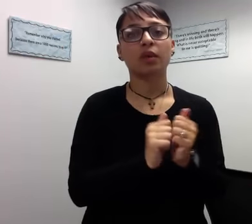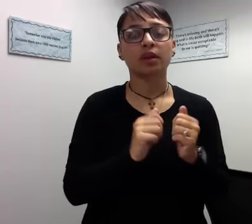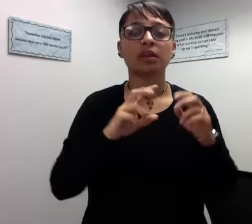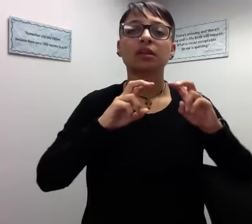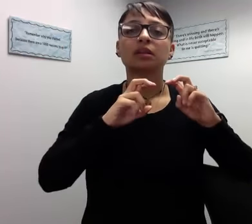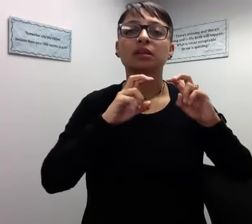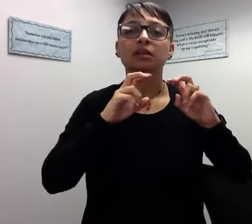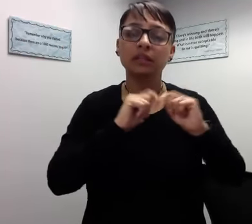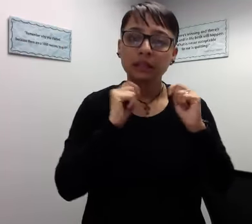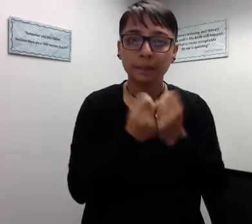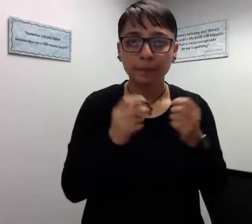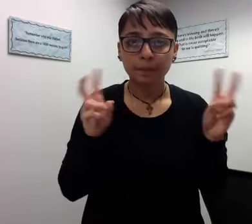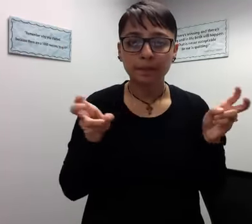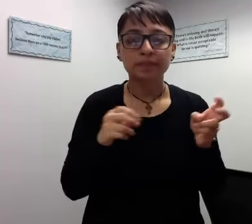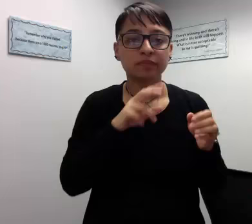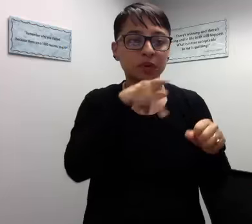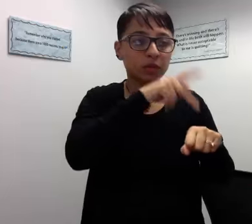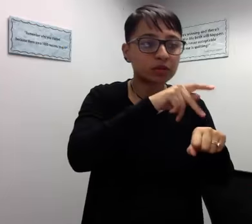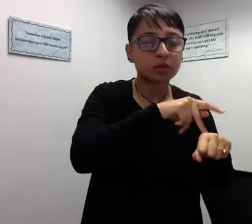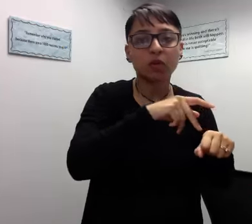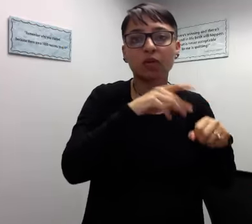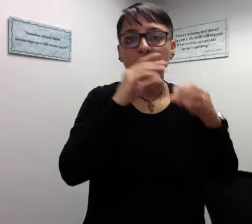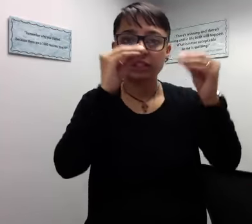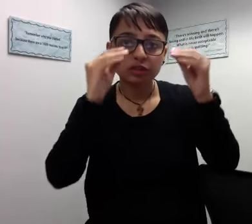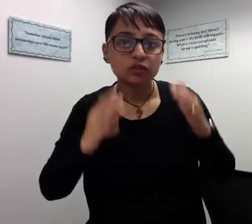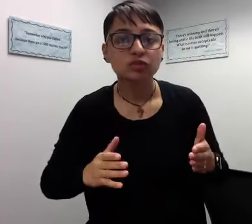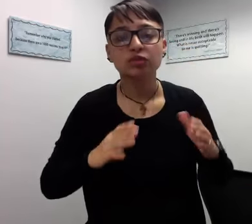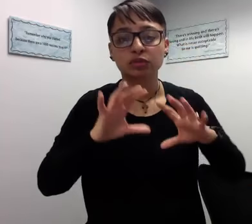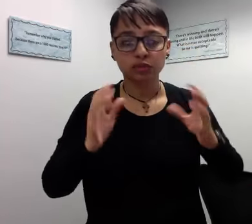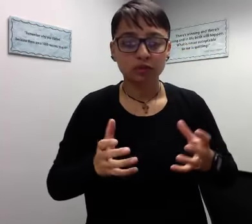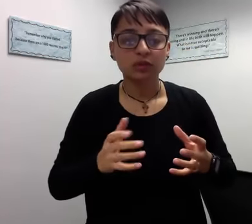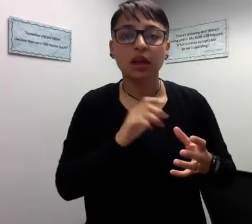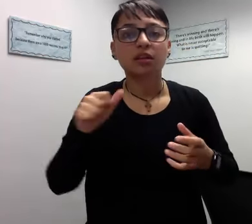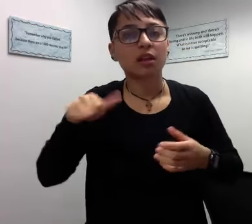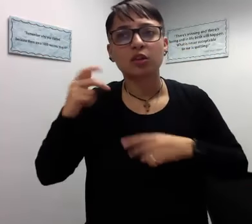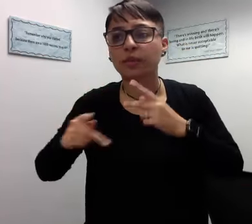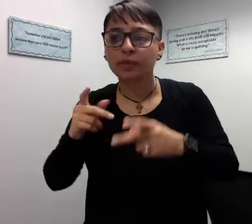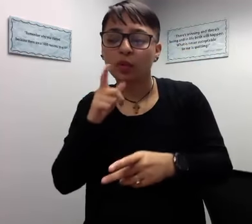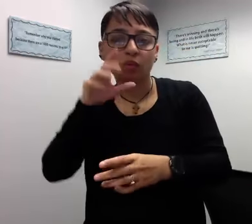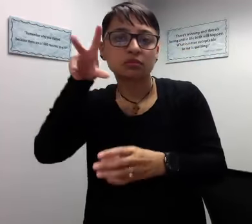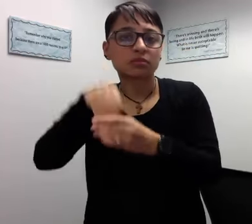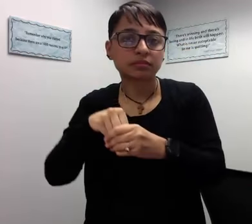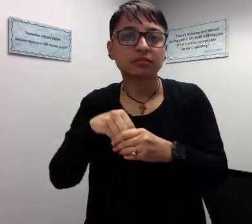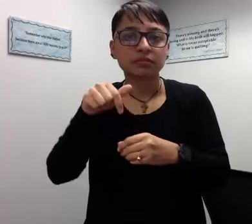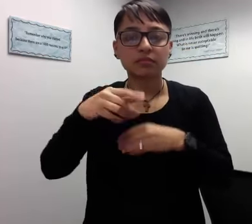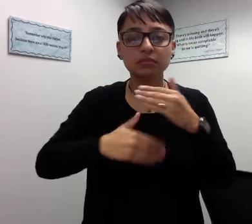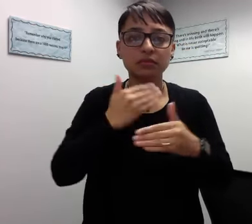principal and all of the other people who are involved in this process, and decide what the next steps